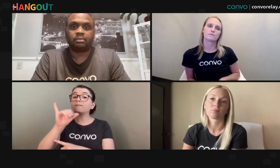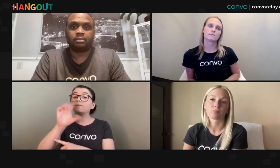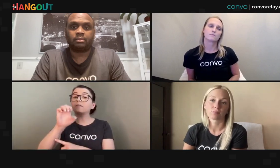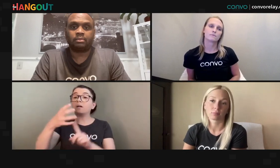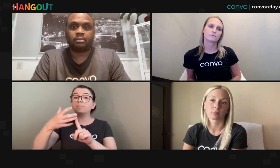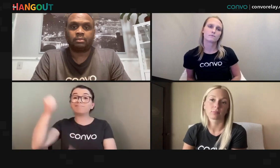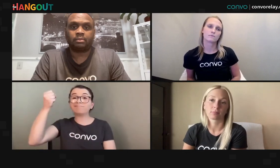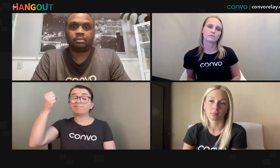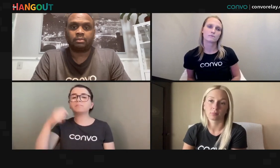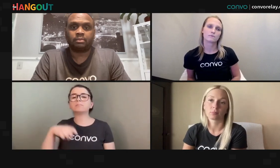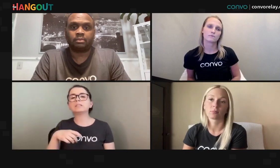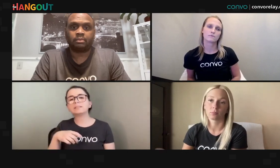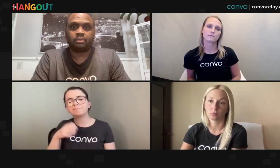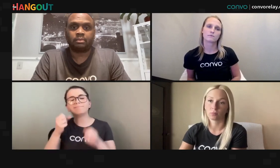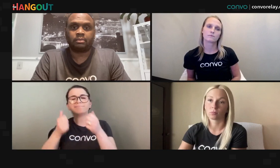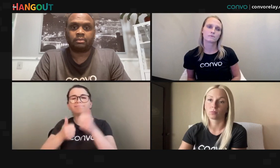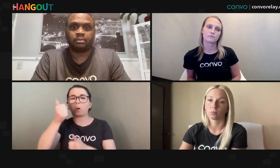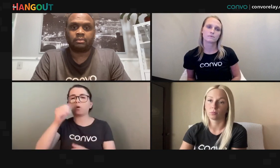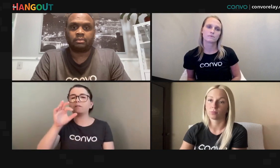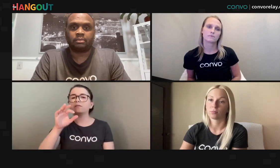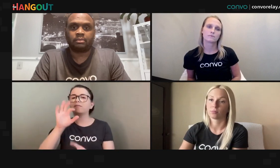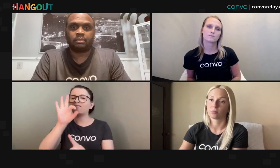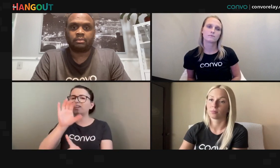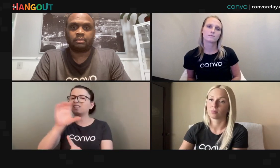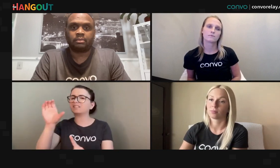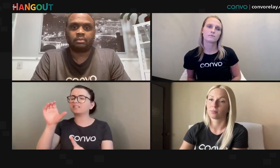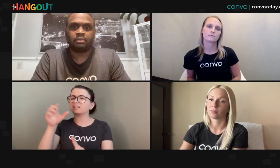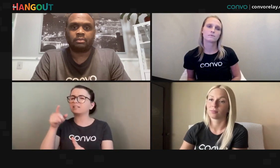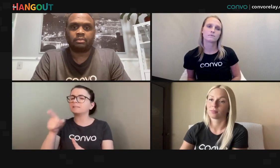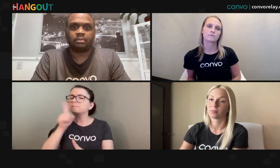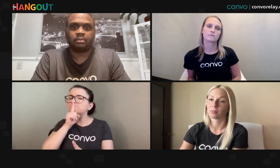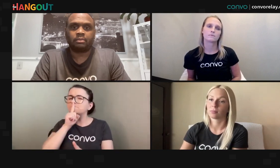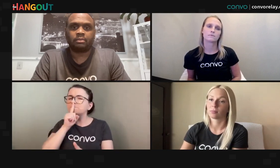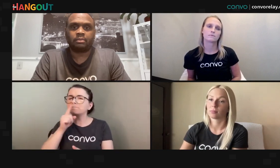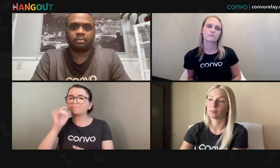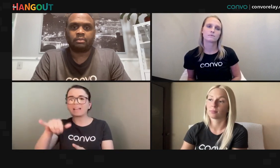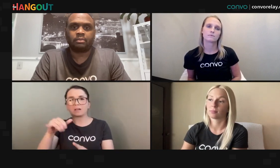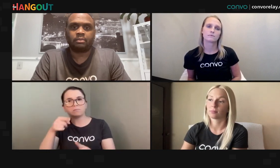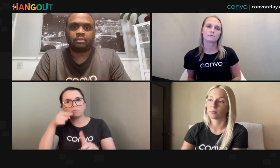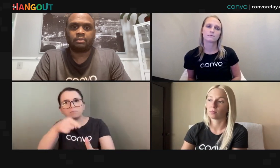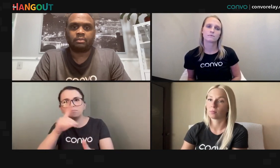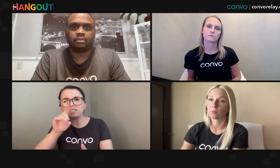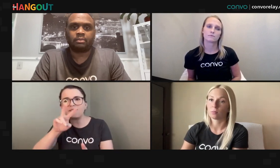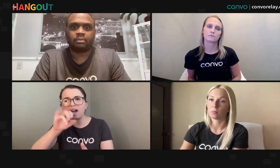that. As far as devices being taken away,